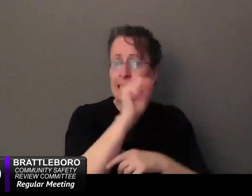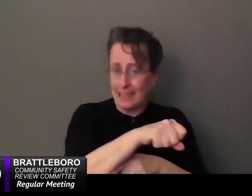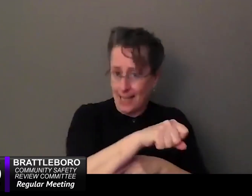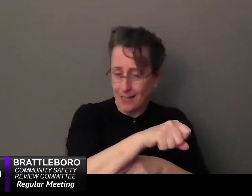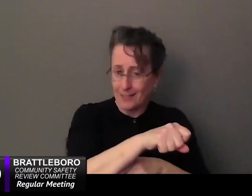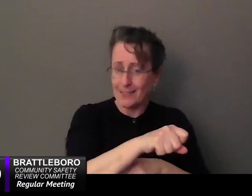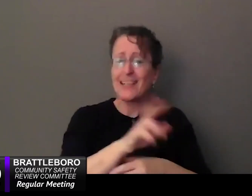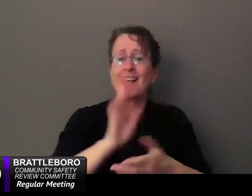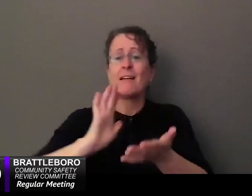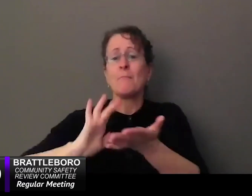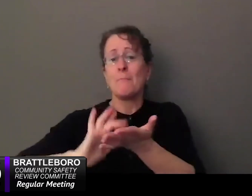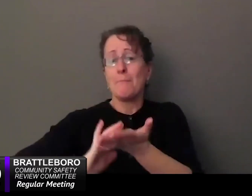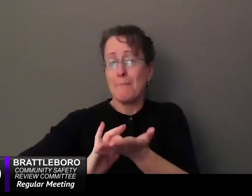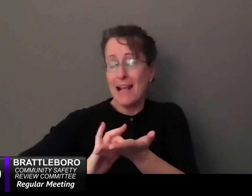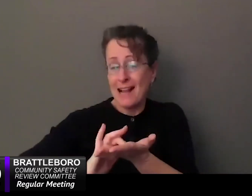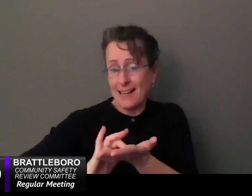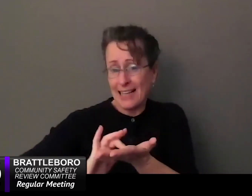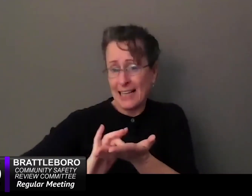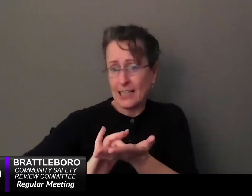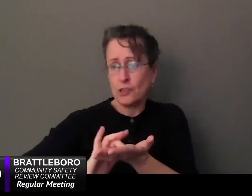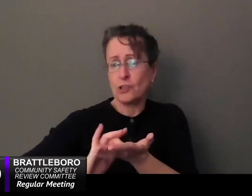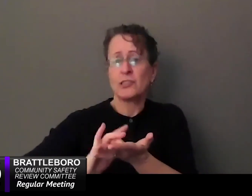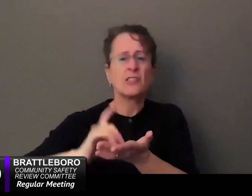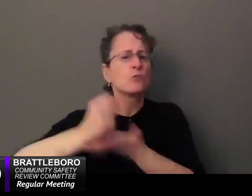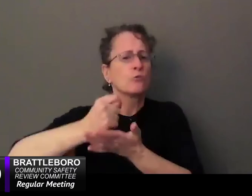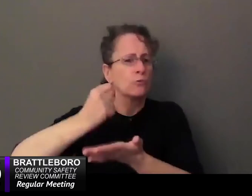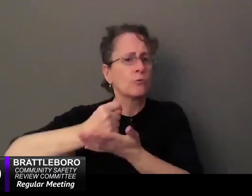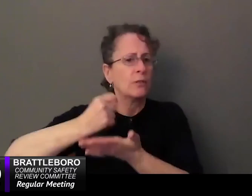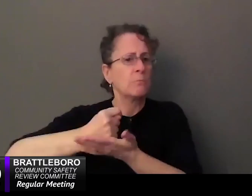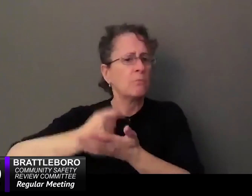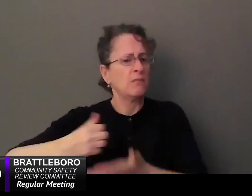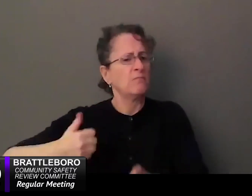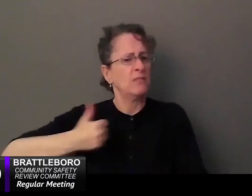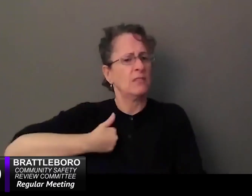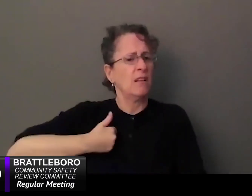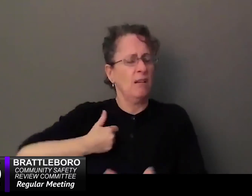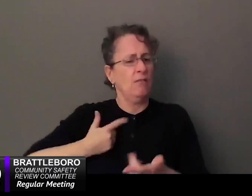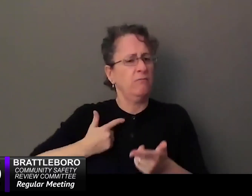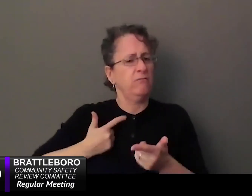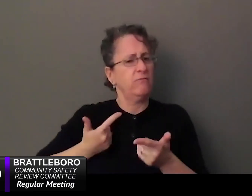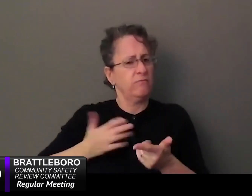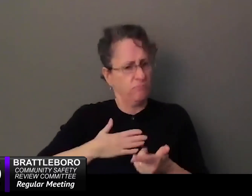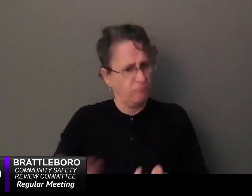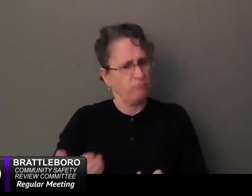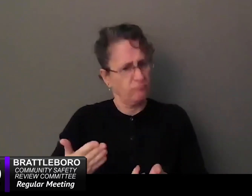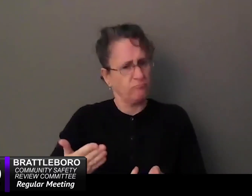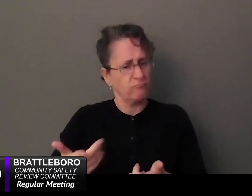use medication voluntarily. I'm going on to saying way too many things here.